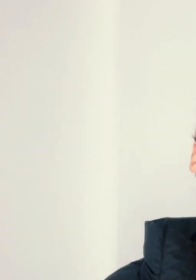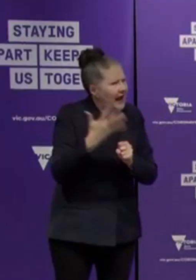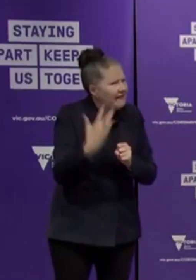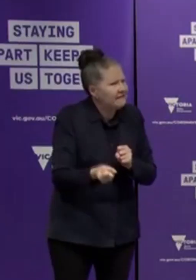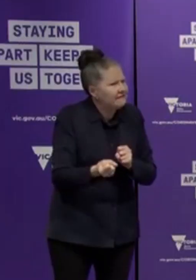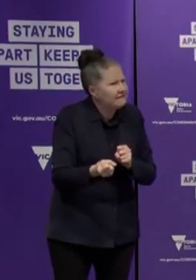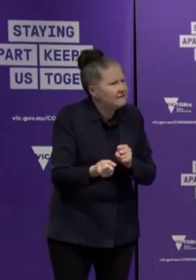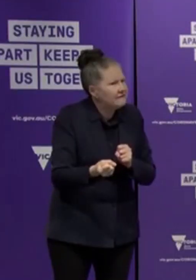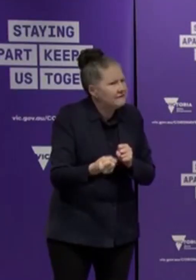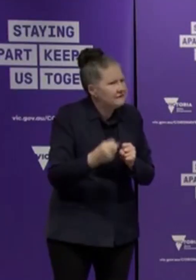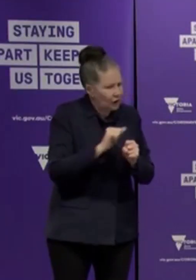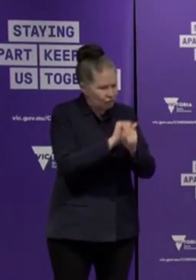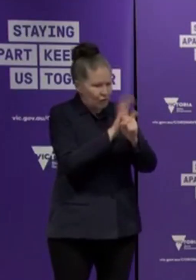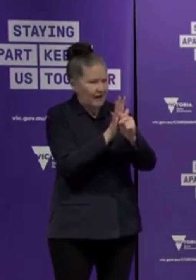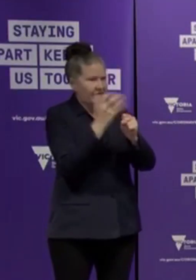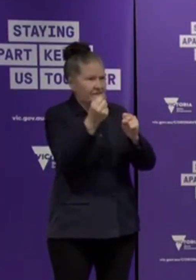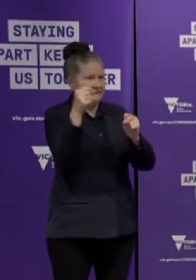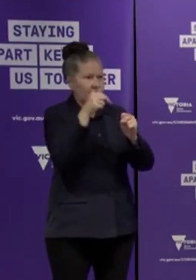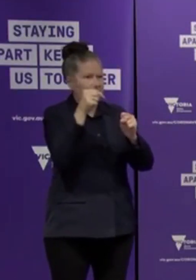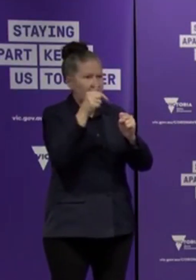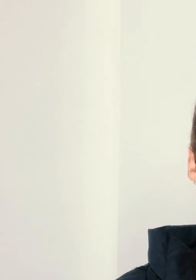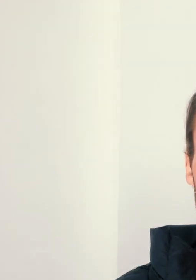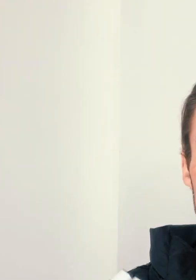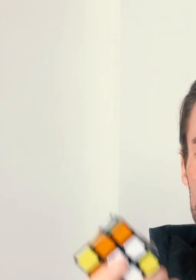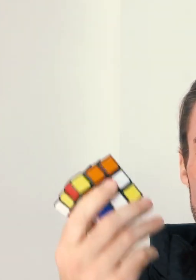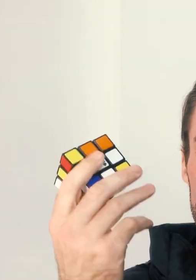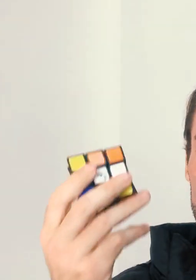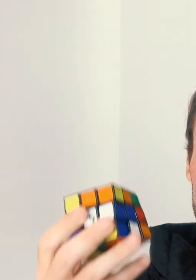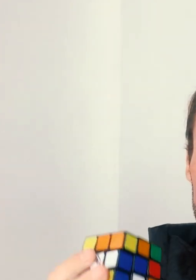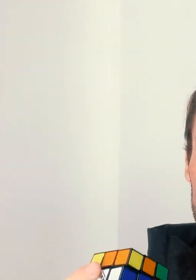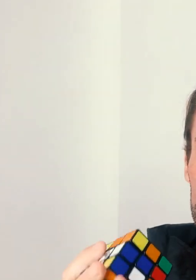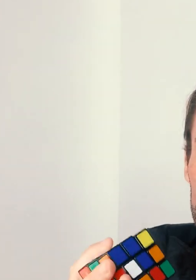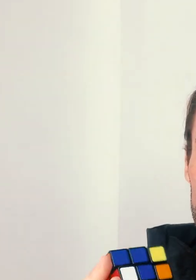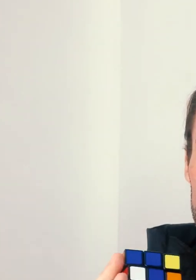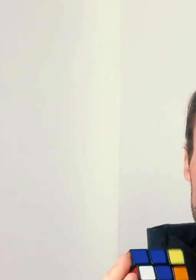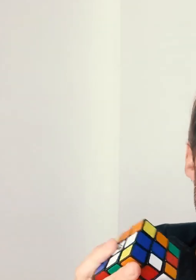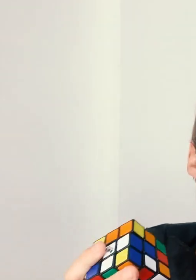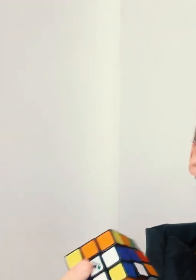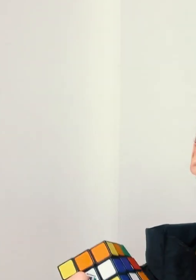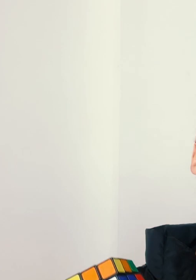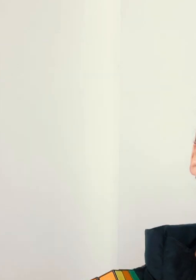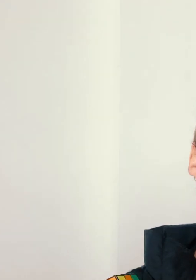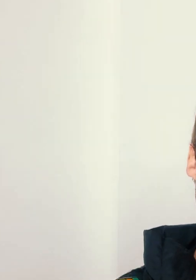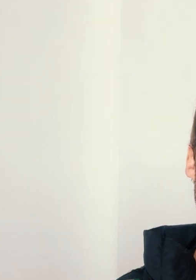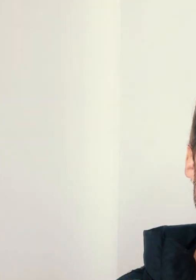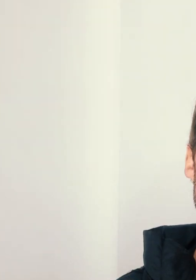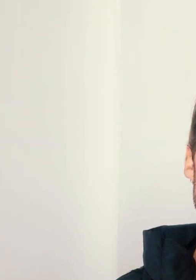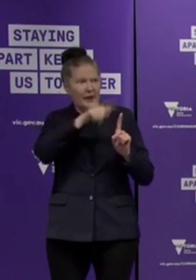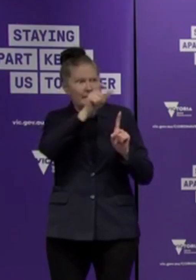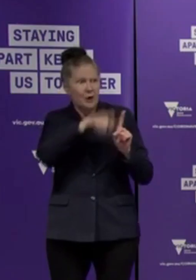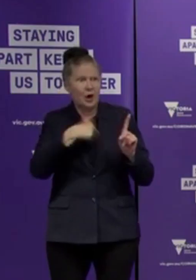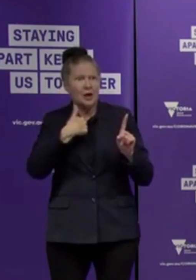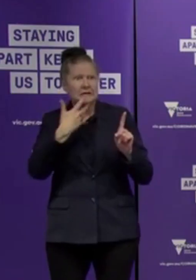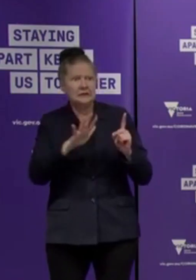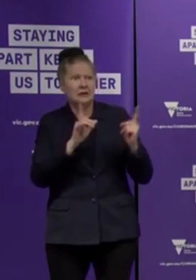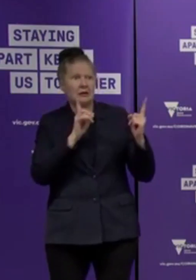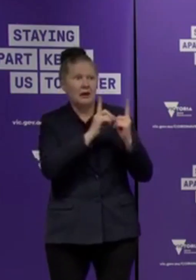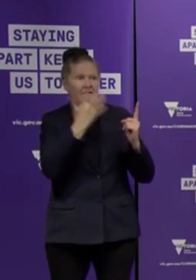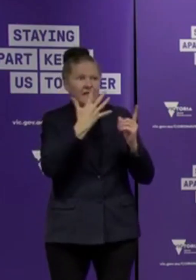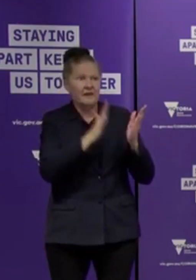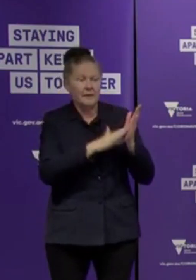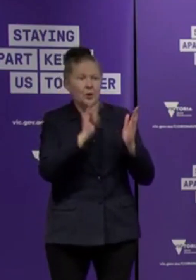that easy. I'm not looking to have an argument. Premier, this thing's bloody cooked. Is there a Rubik's Cube hotline? There are